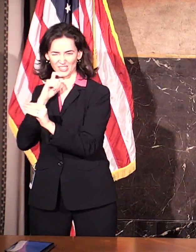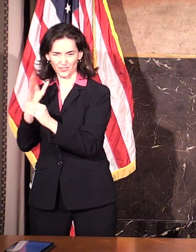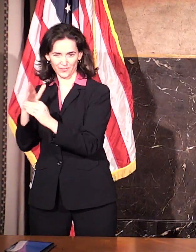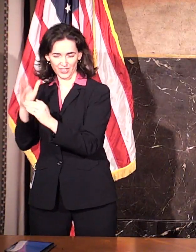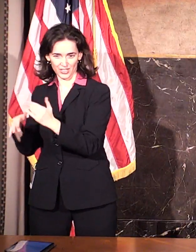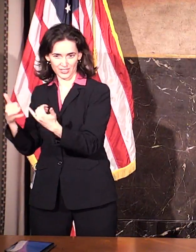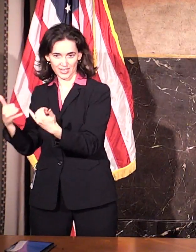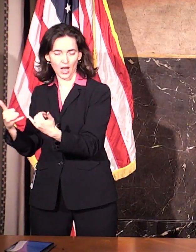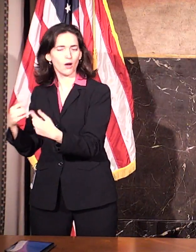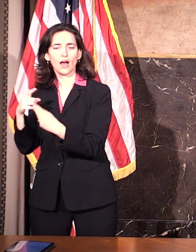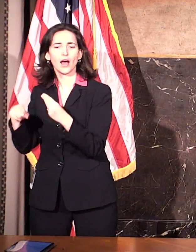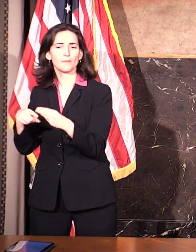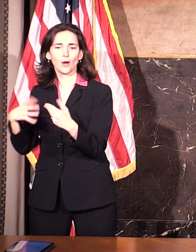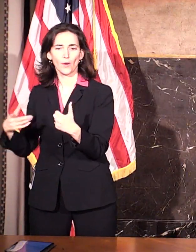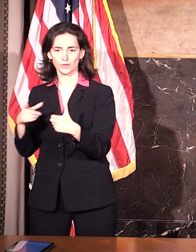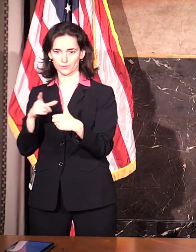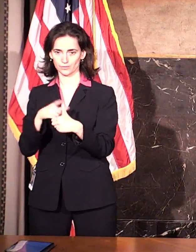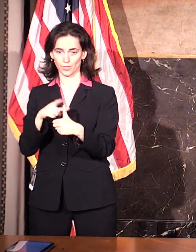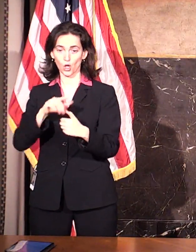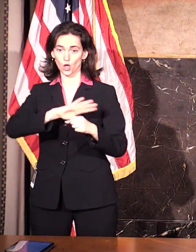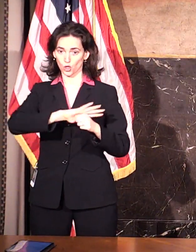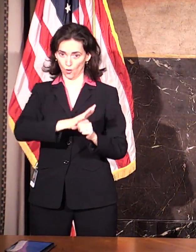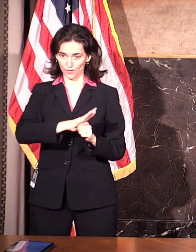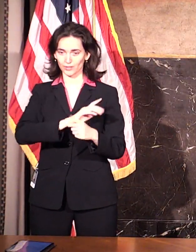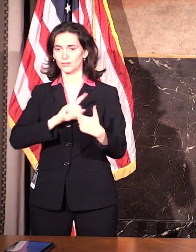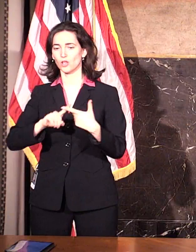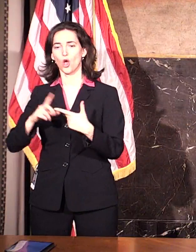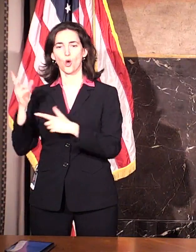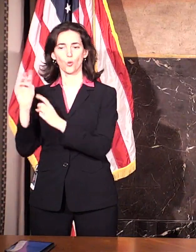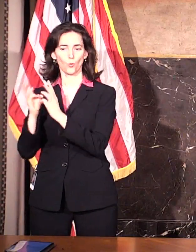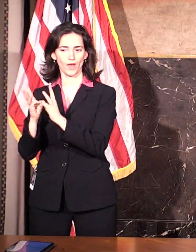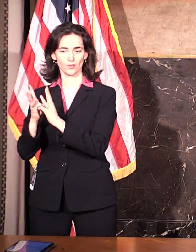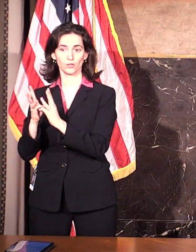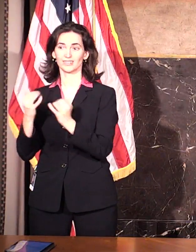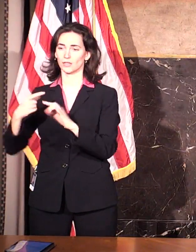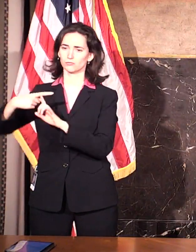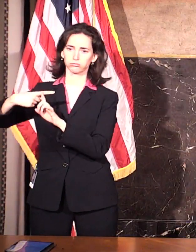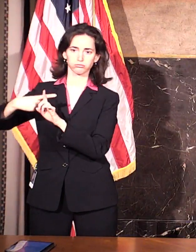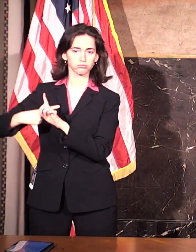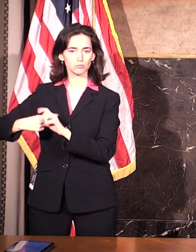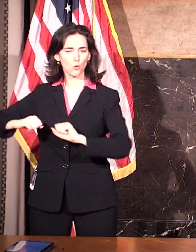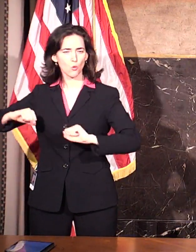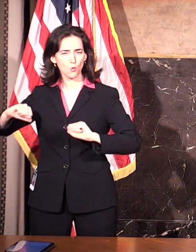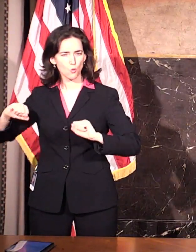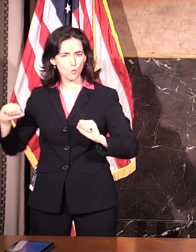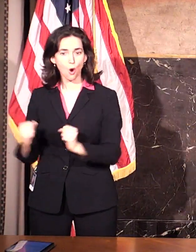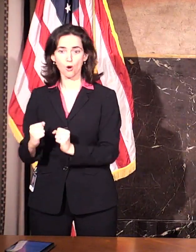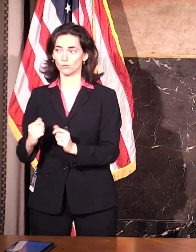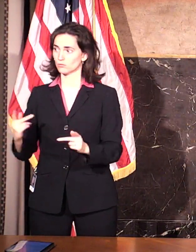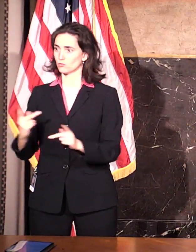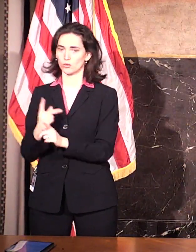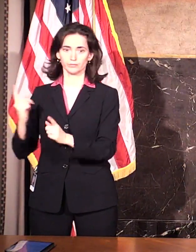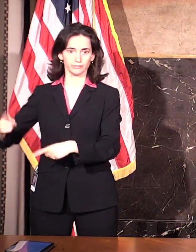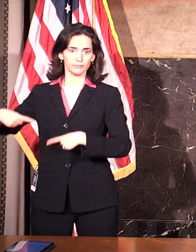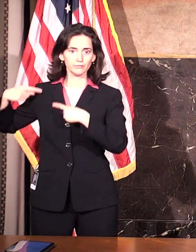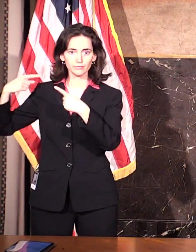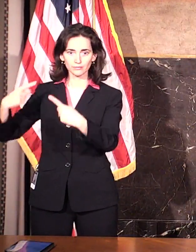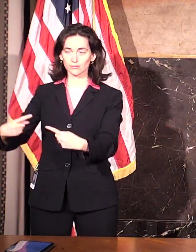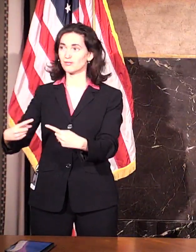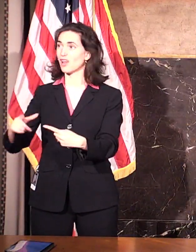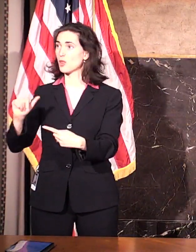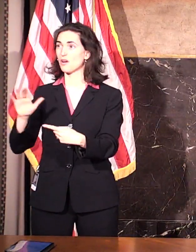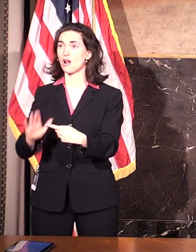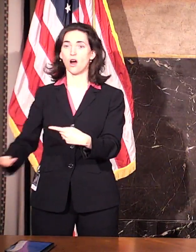extreme winter weather event that continues to bring record low temperatures to large parts of